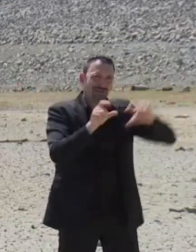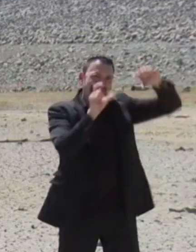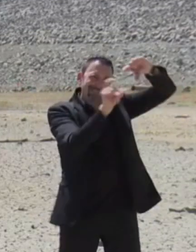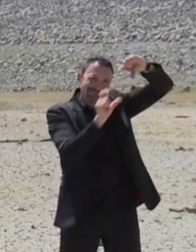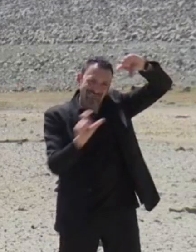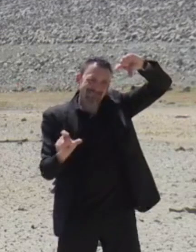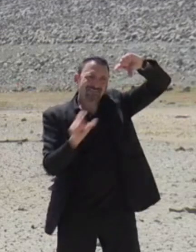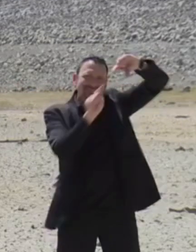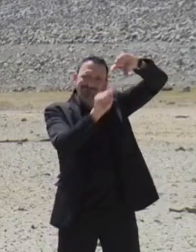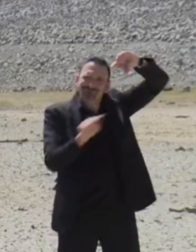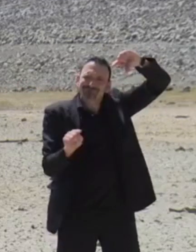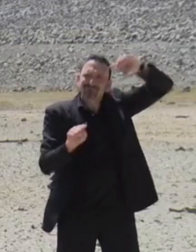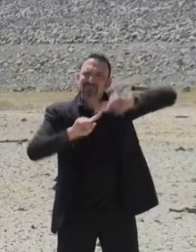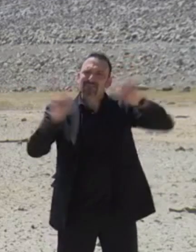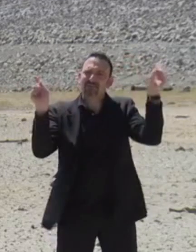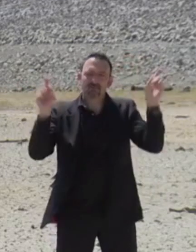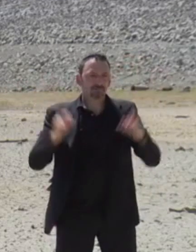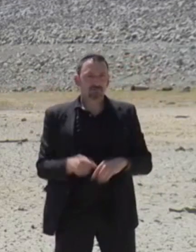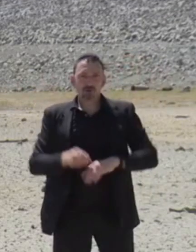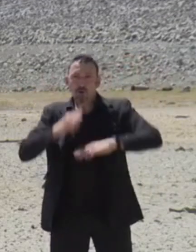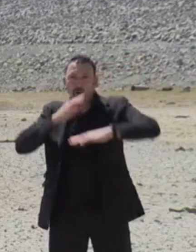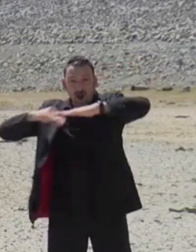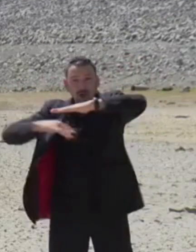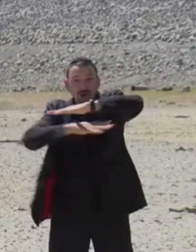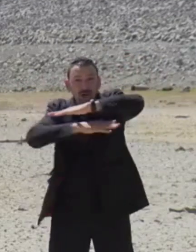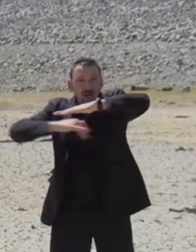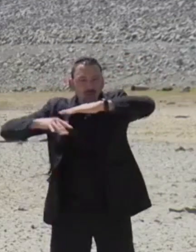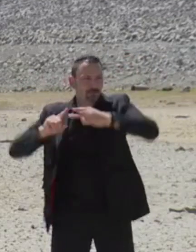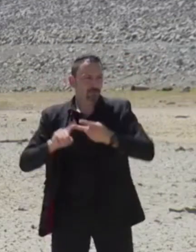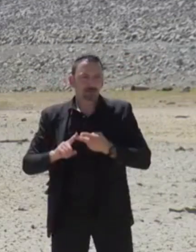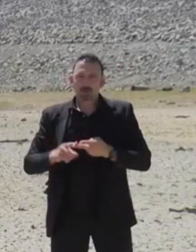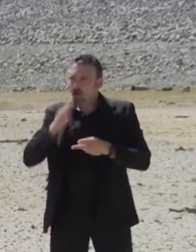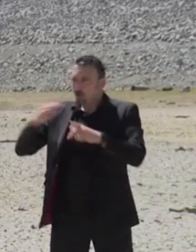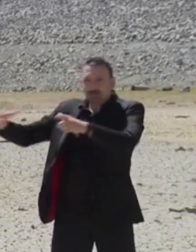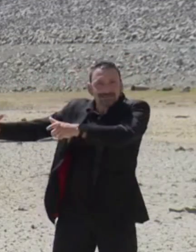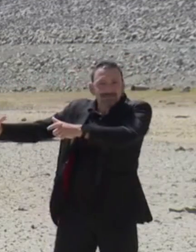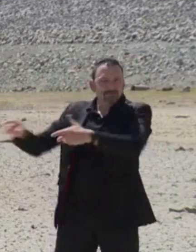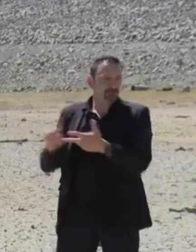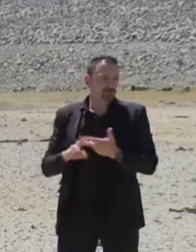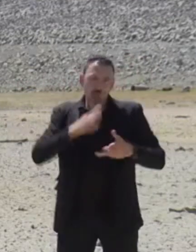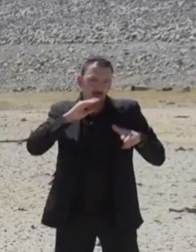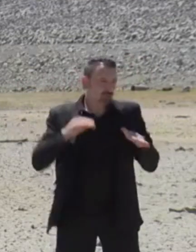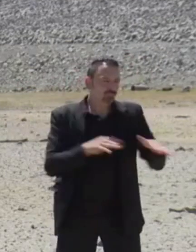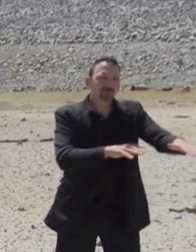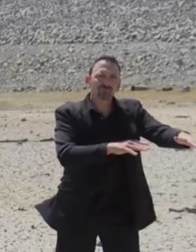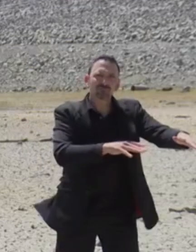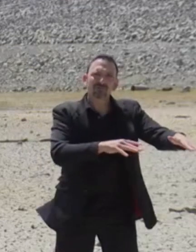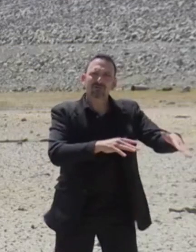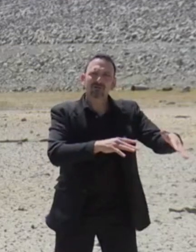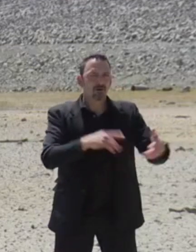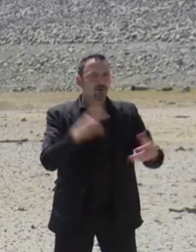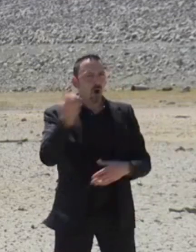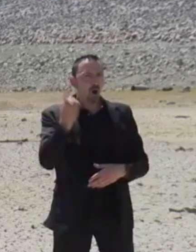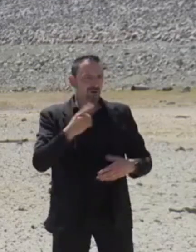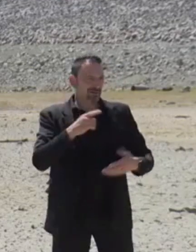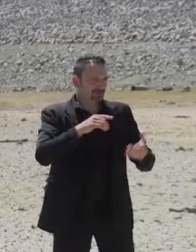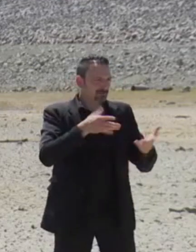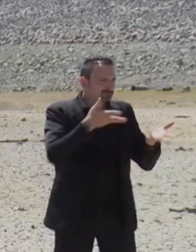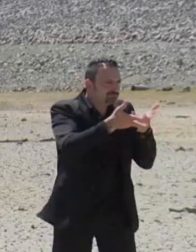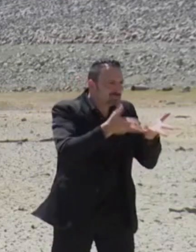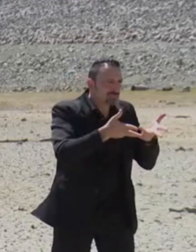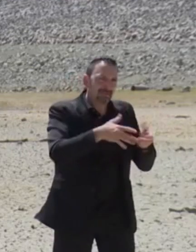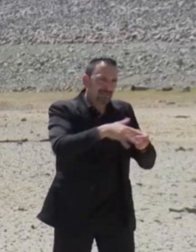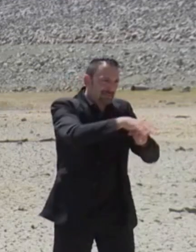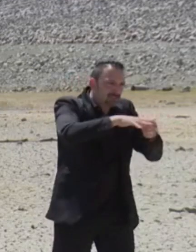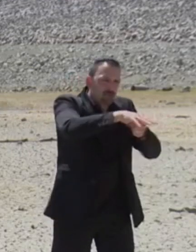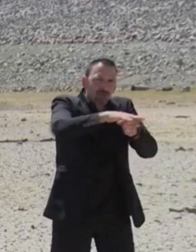supply, groundwater supply, dams, we really look to partnership with regional authorities, the counties, local